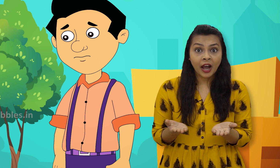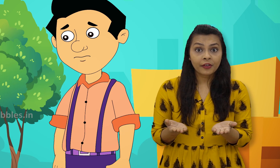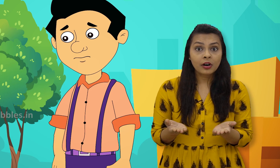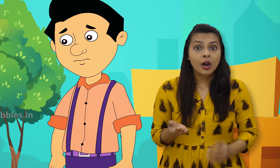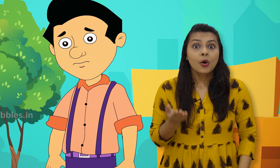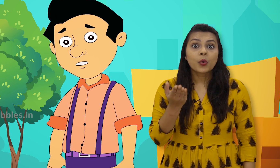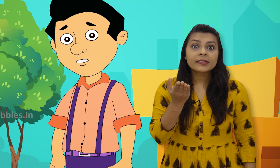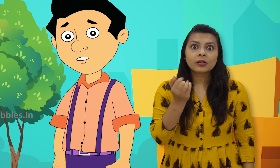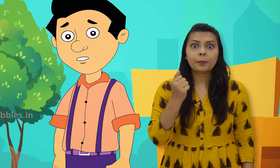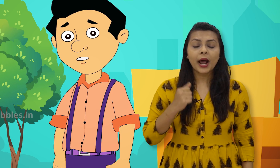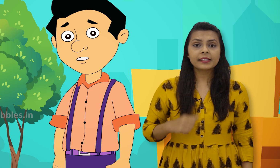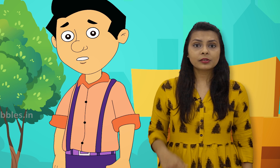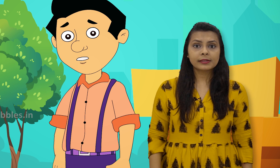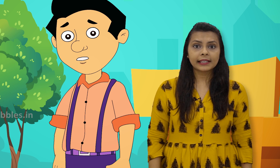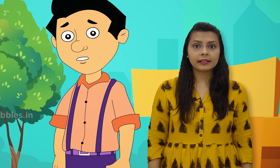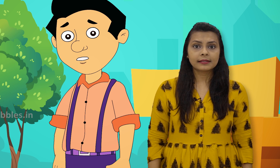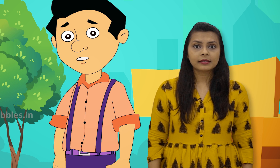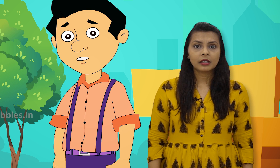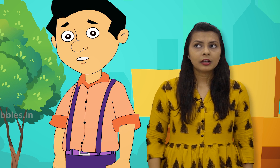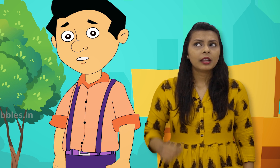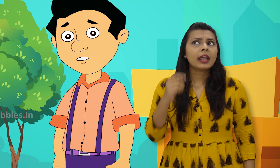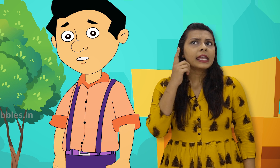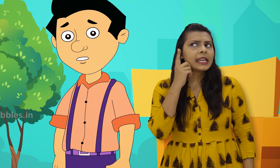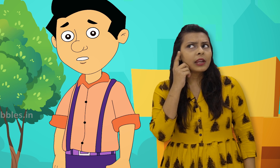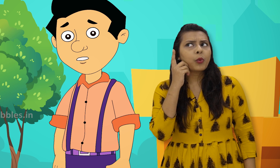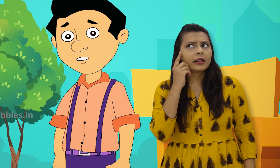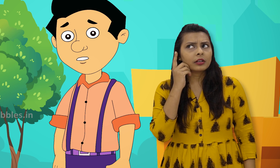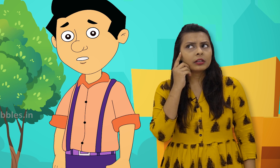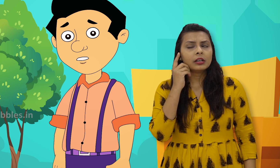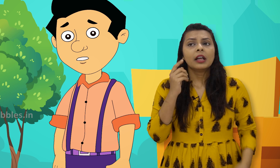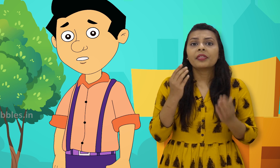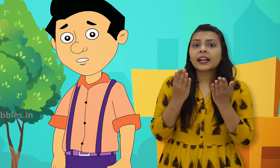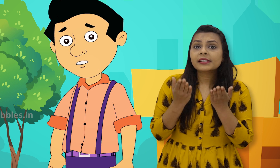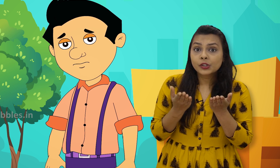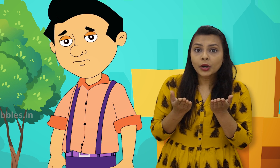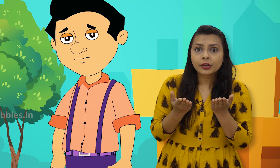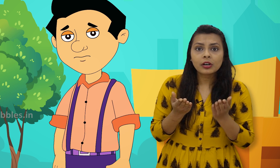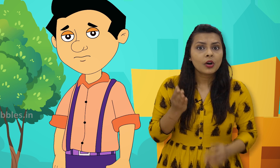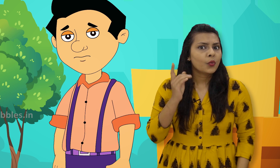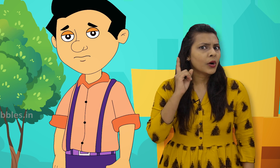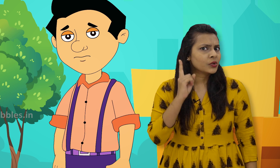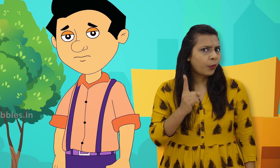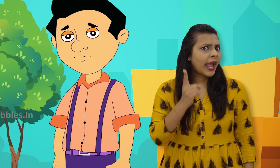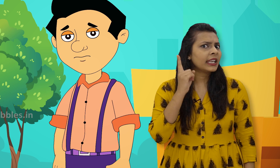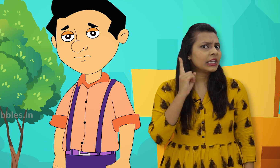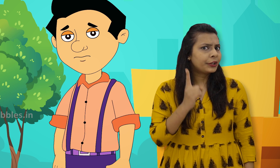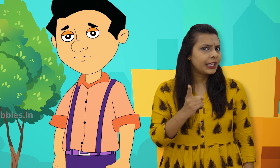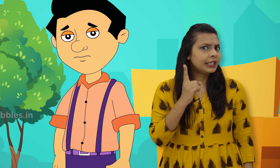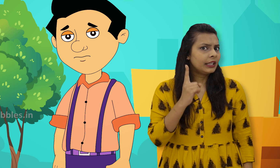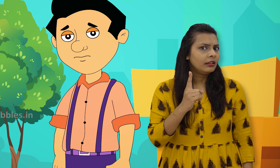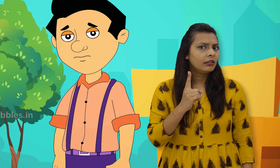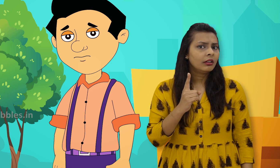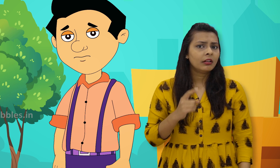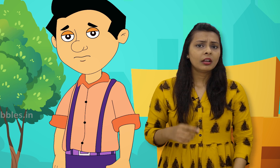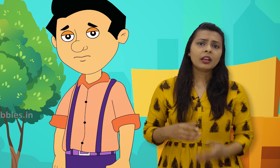The father was surprised to see this. He wondered that his daughter was very